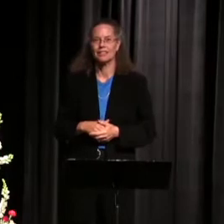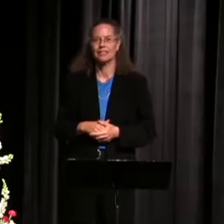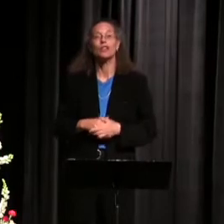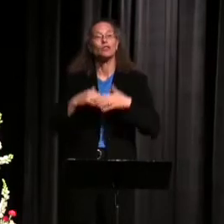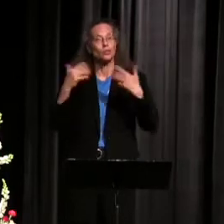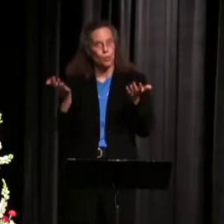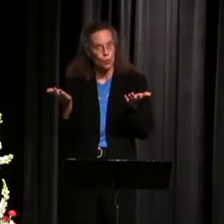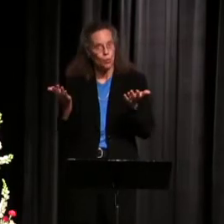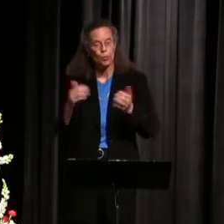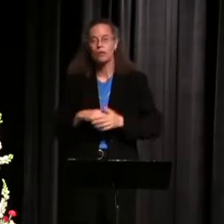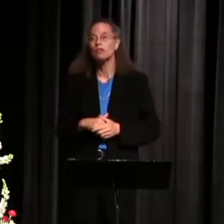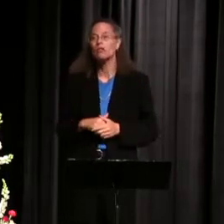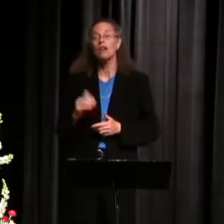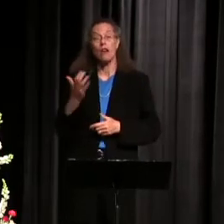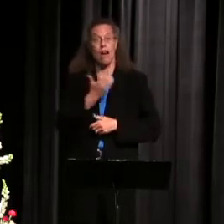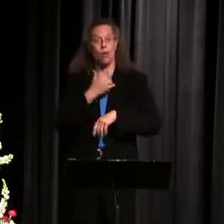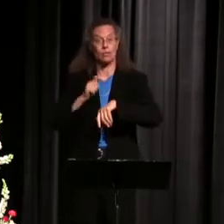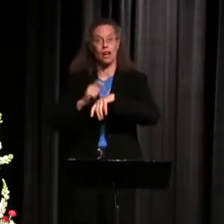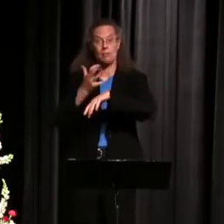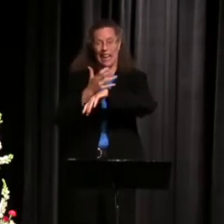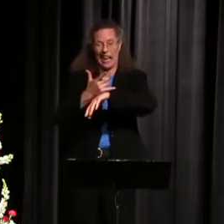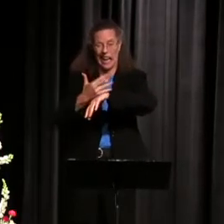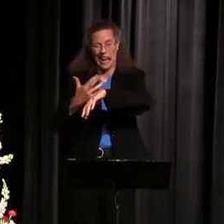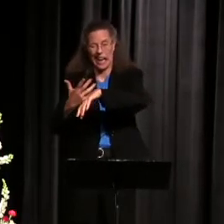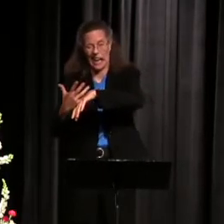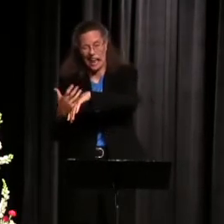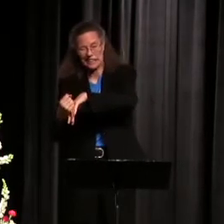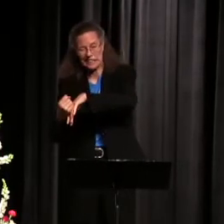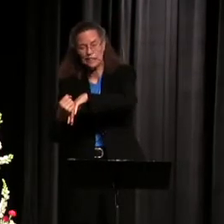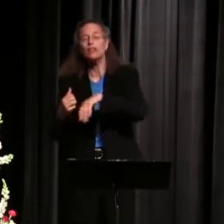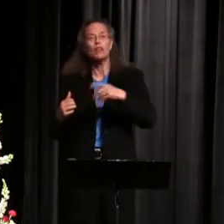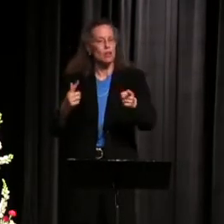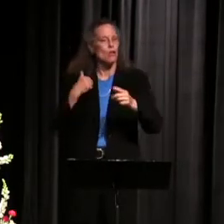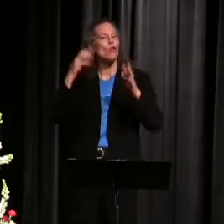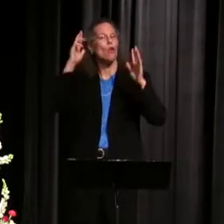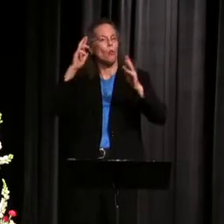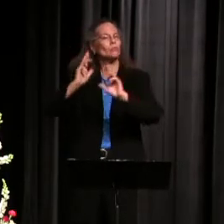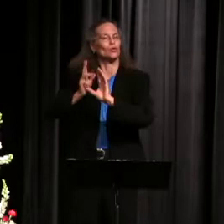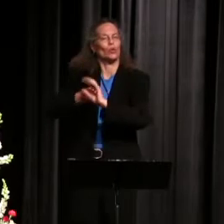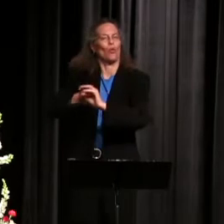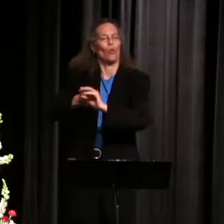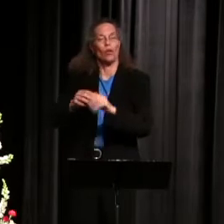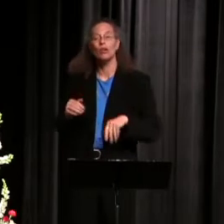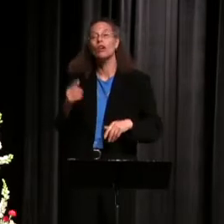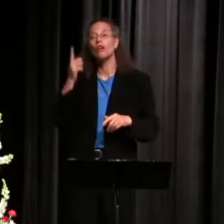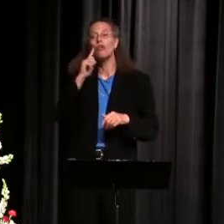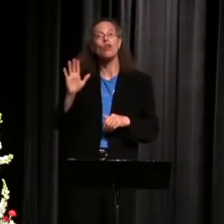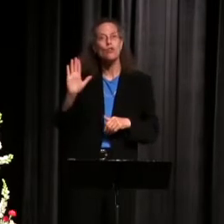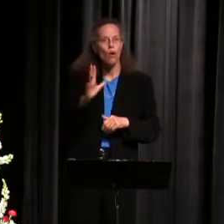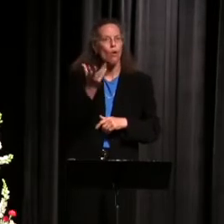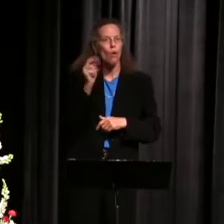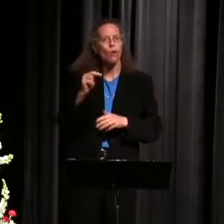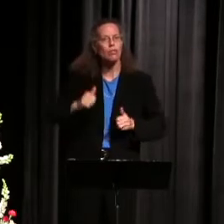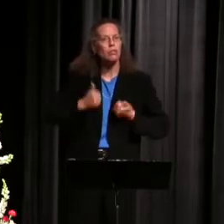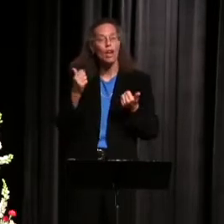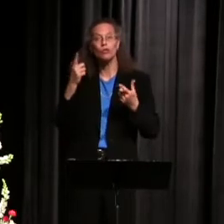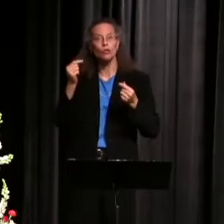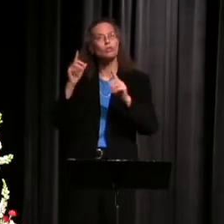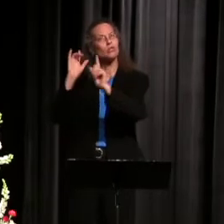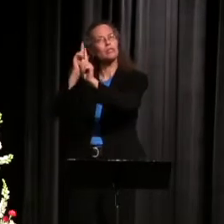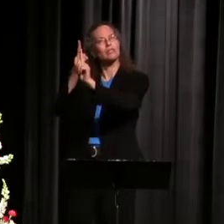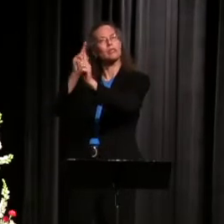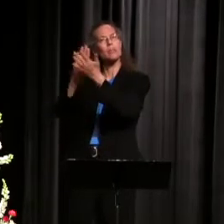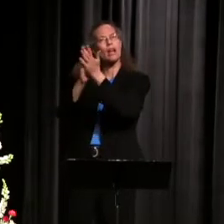So, as our time in high school is coming to a close, I hope you'll join me in making your own life a black